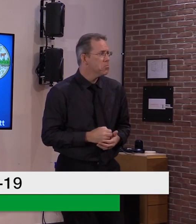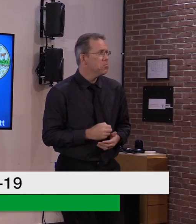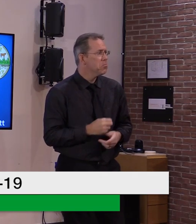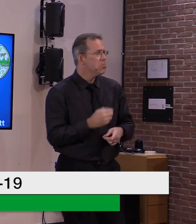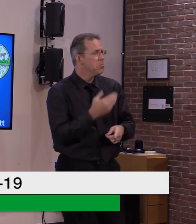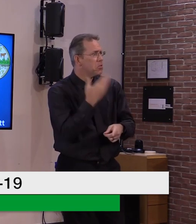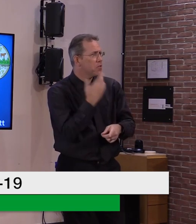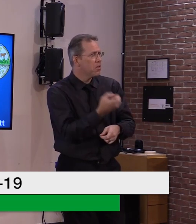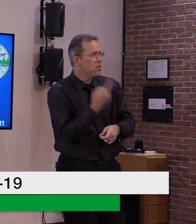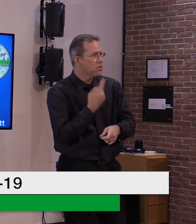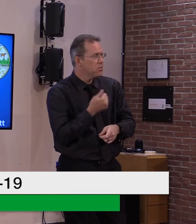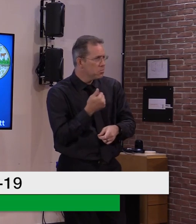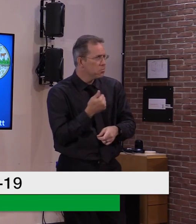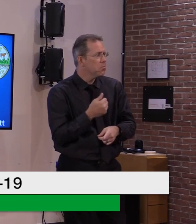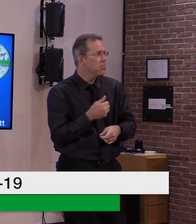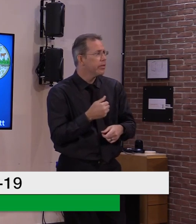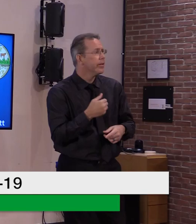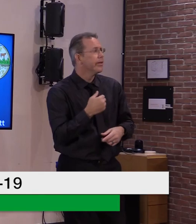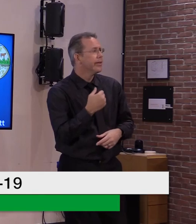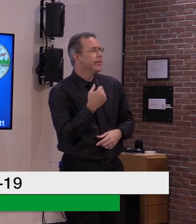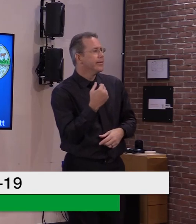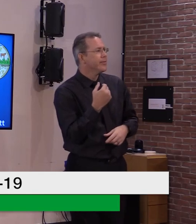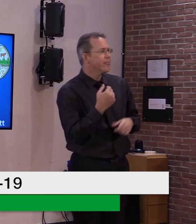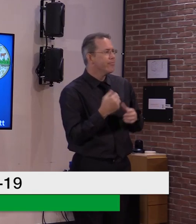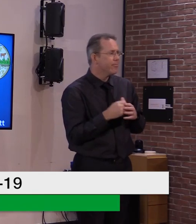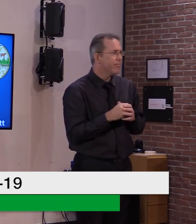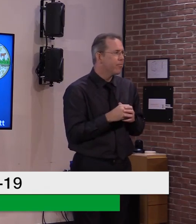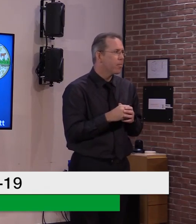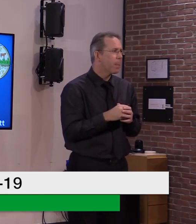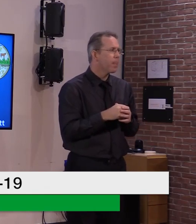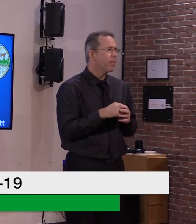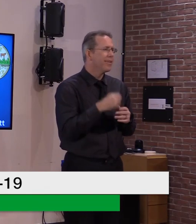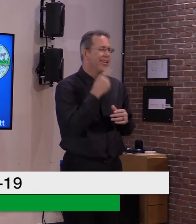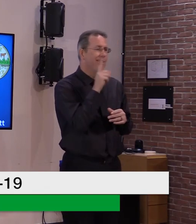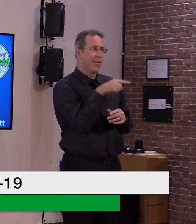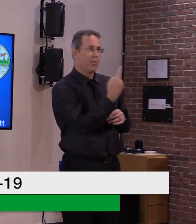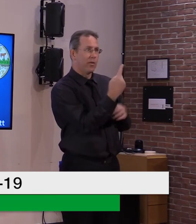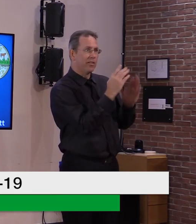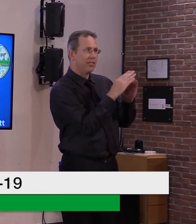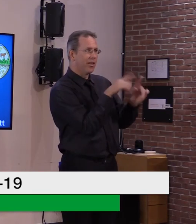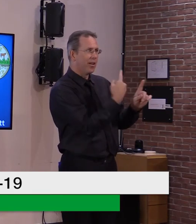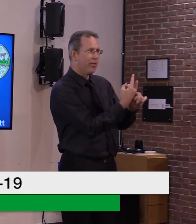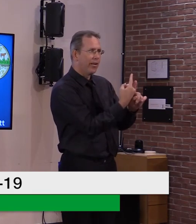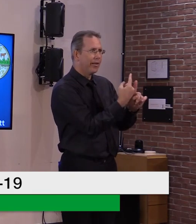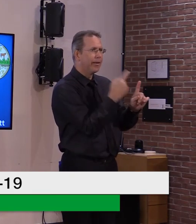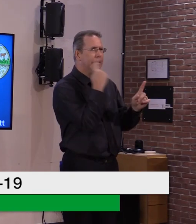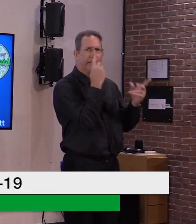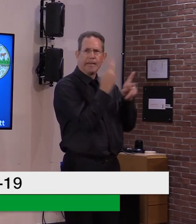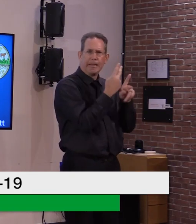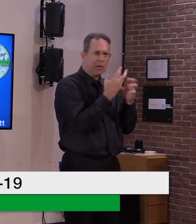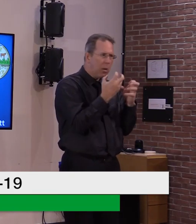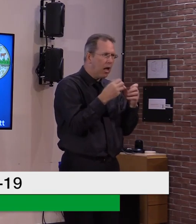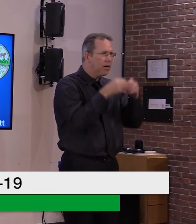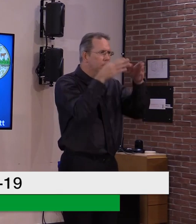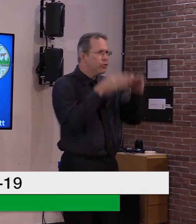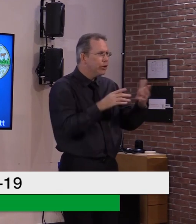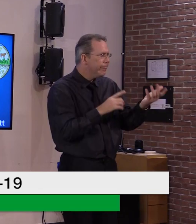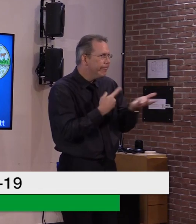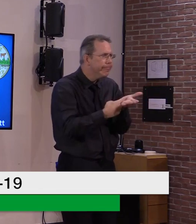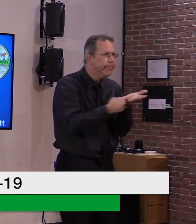i'm i'm very concerned uh obviously i don't believe that the the the problem the crisis will be solved by